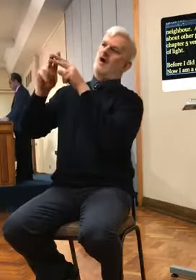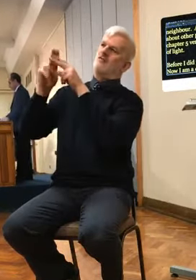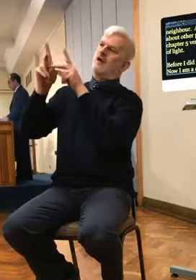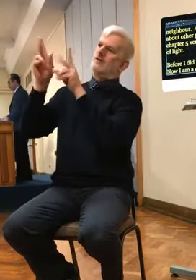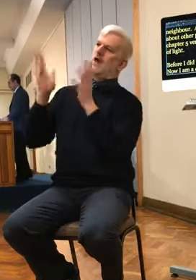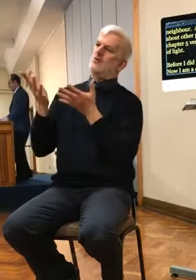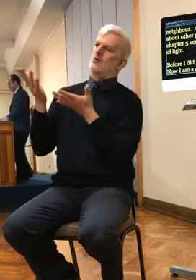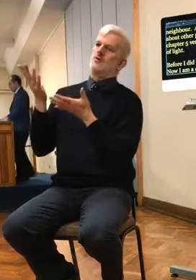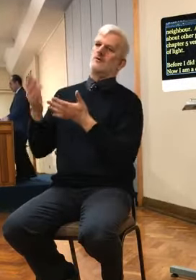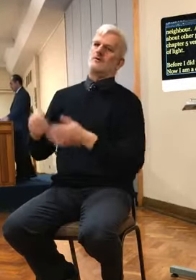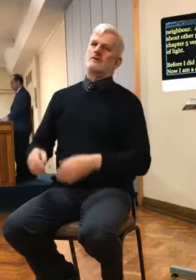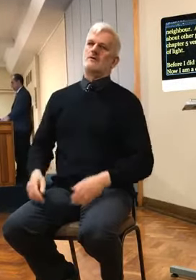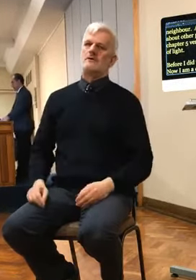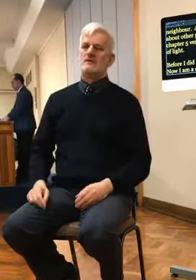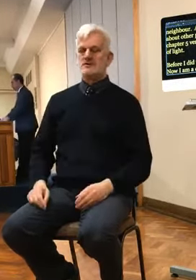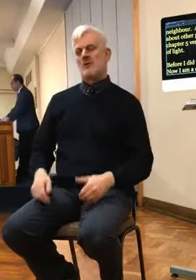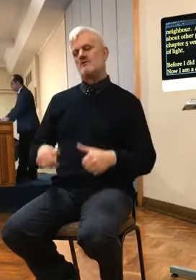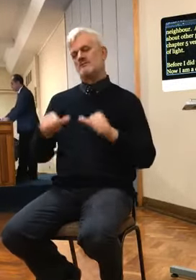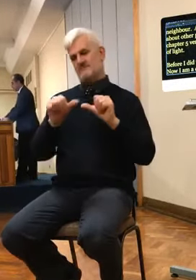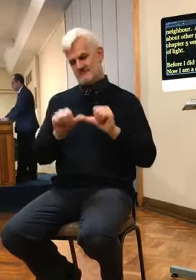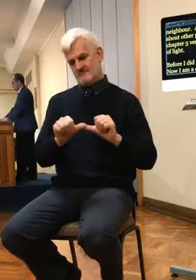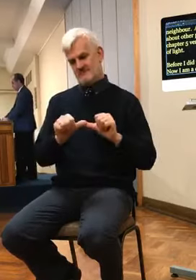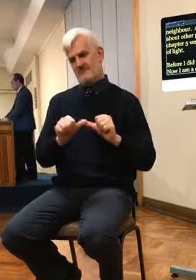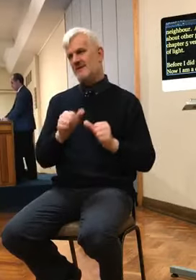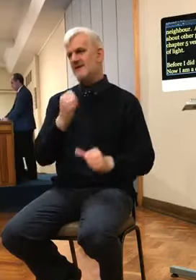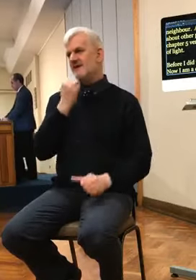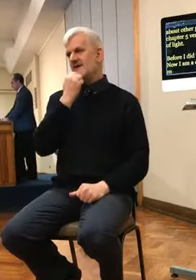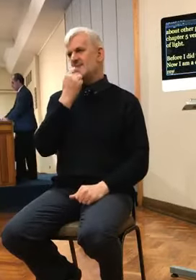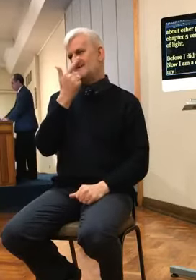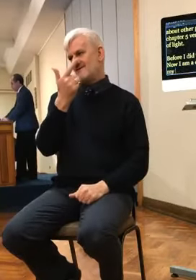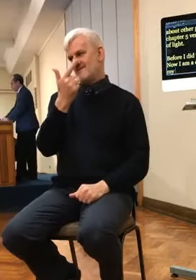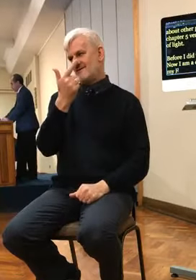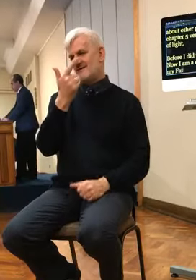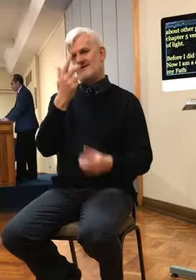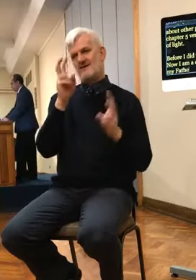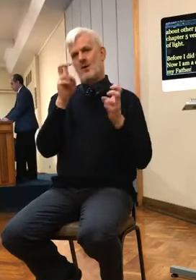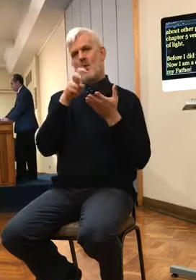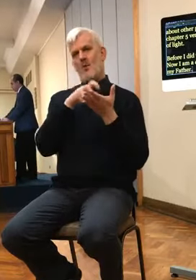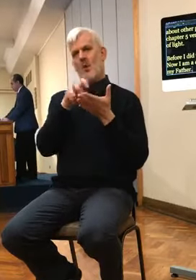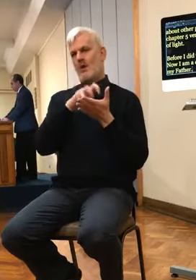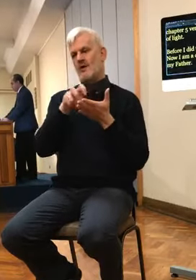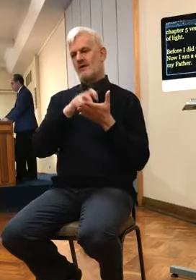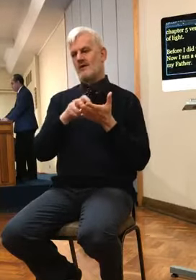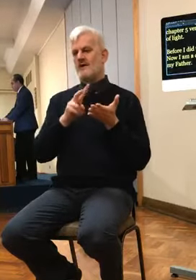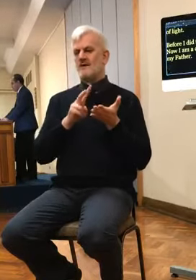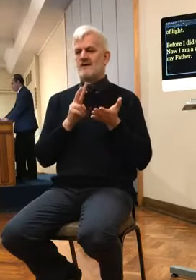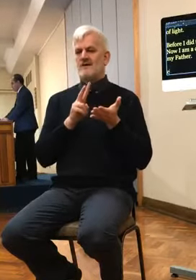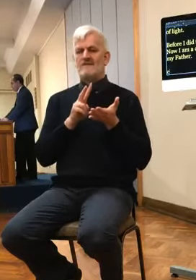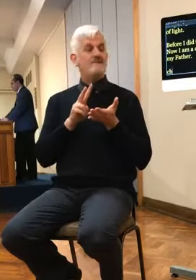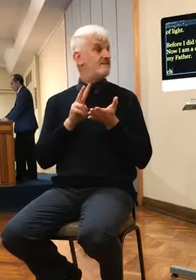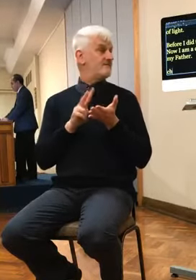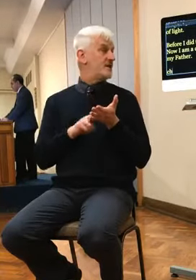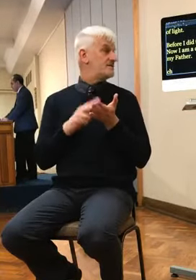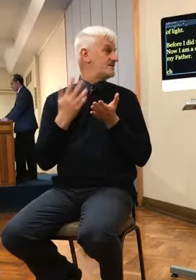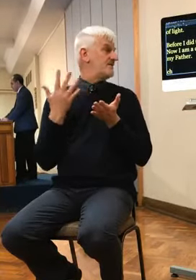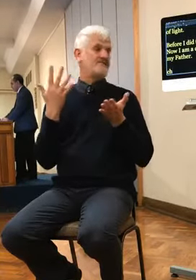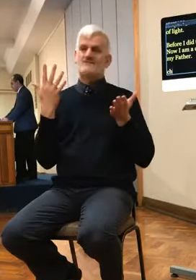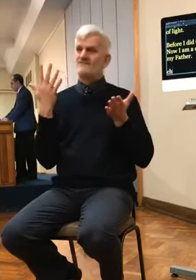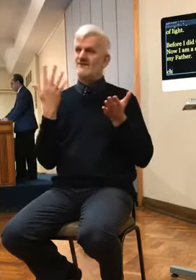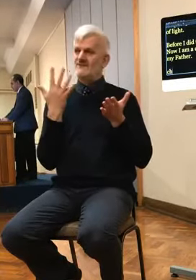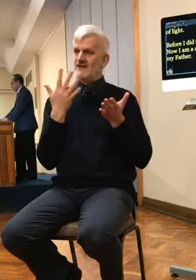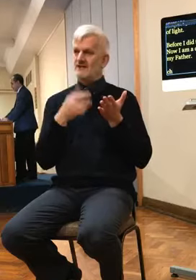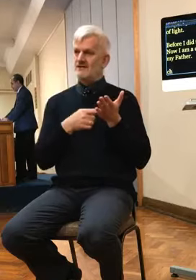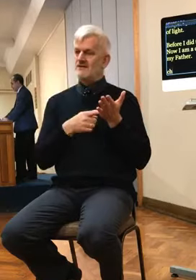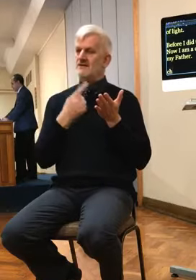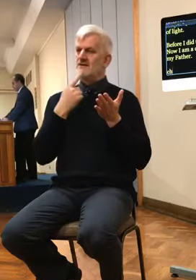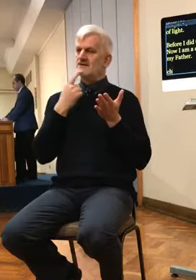find actually the seventh one, seventh mention of the Christian walk here. In verse 15, see then that you